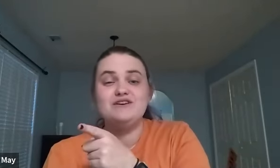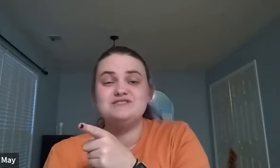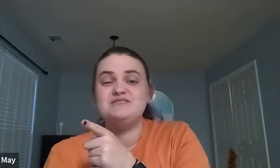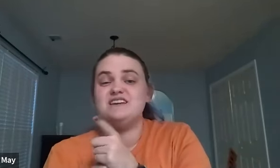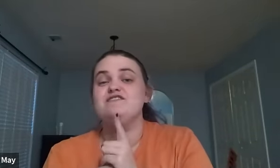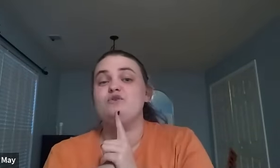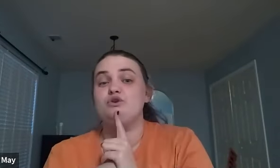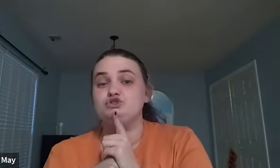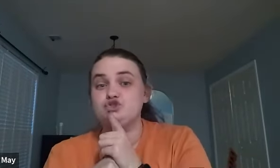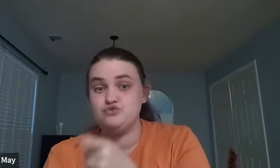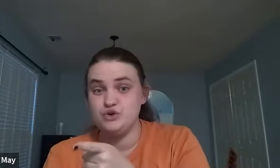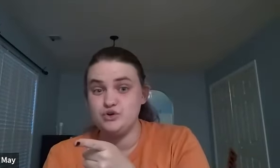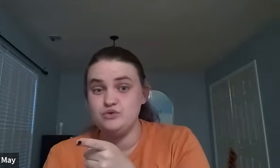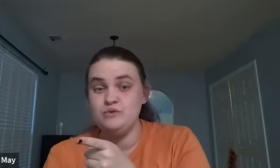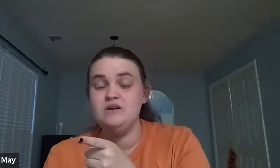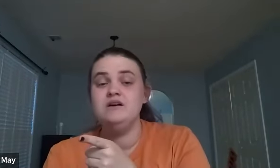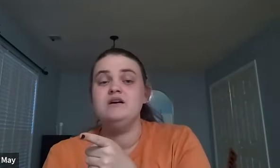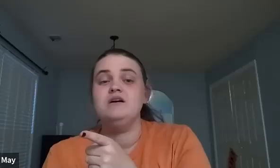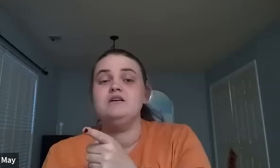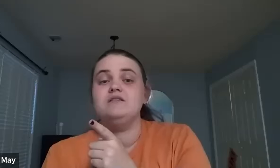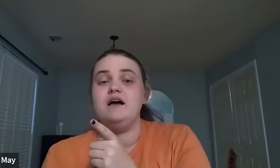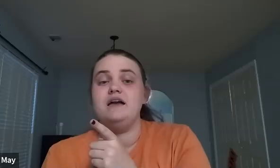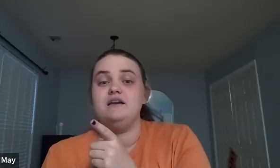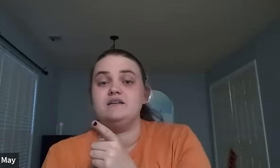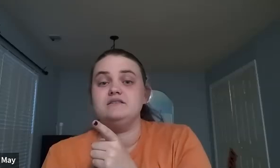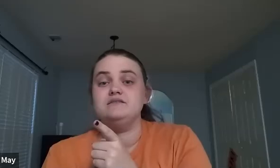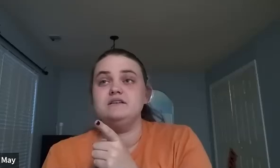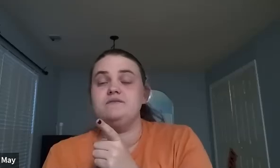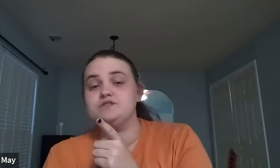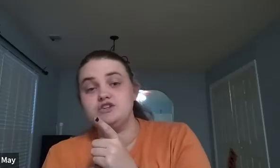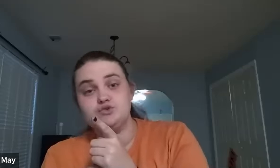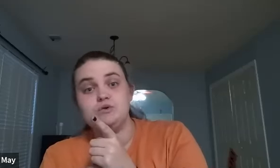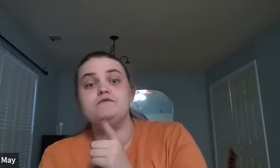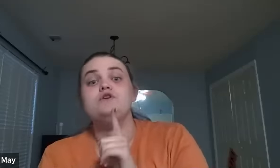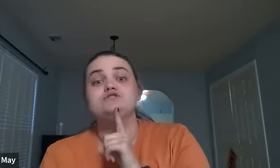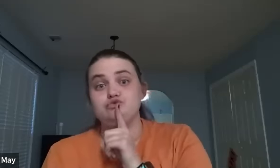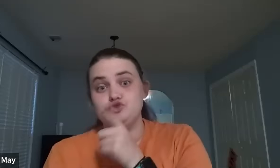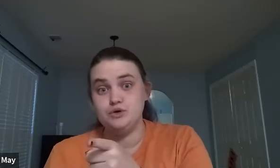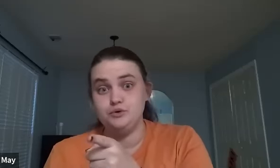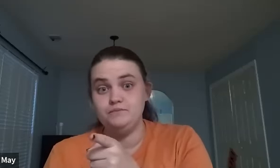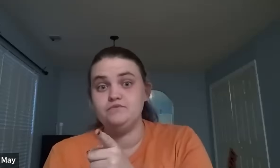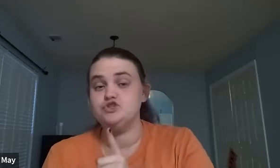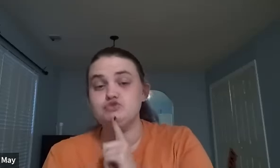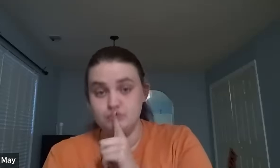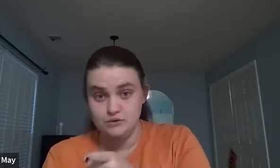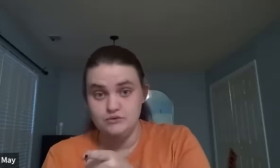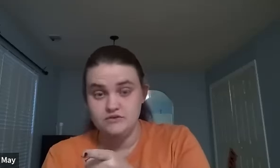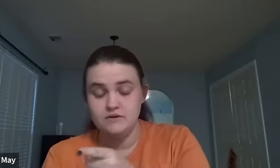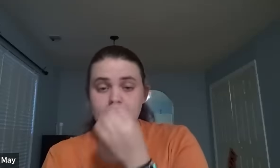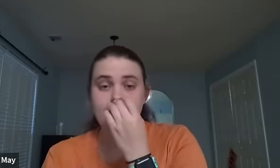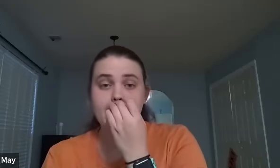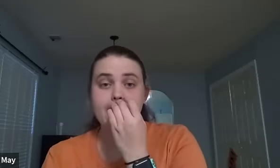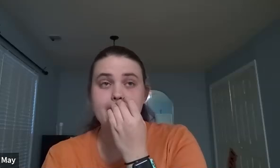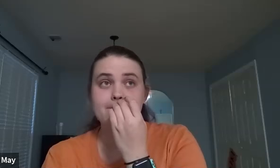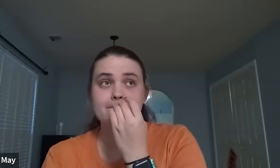also the sign for true. Like if you're saying true or false. So true, the truth.